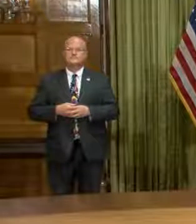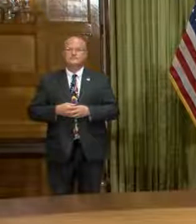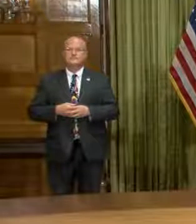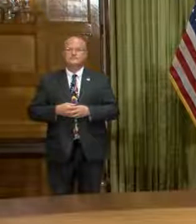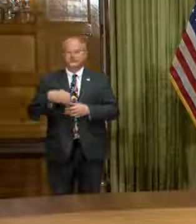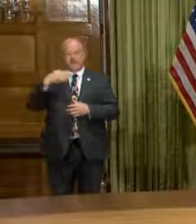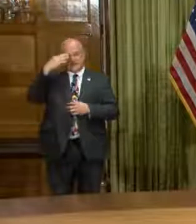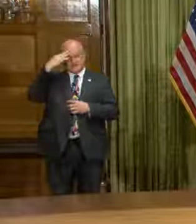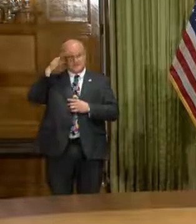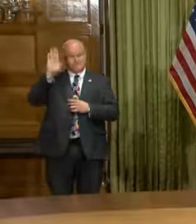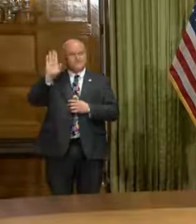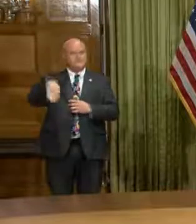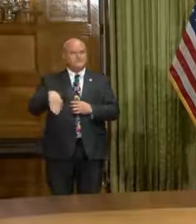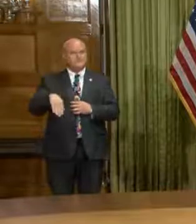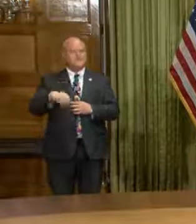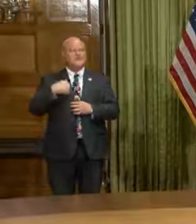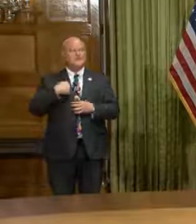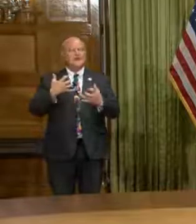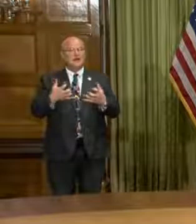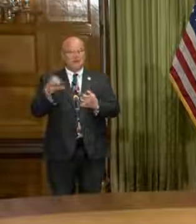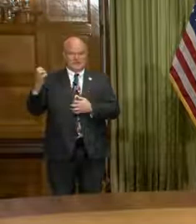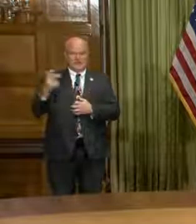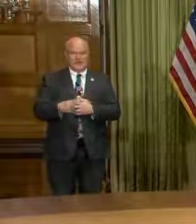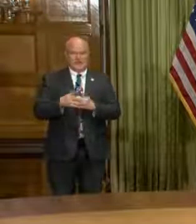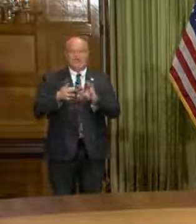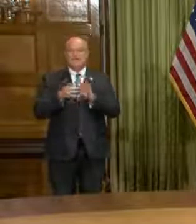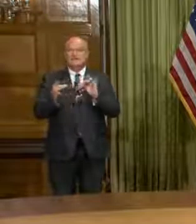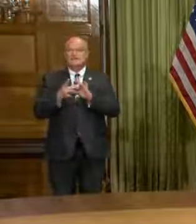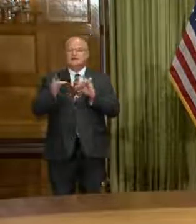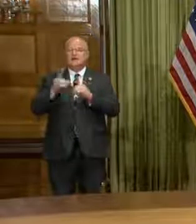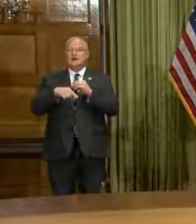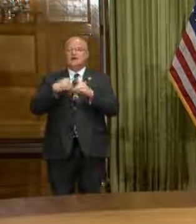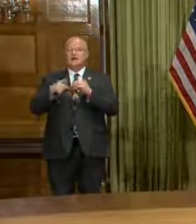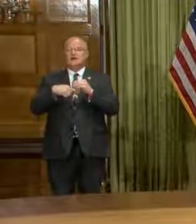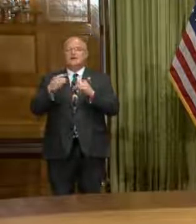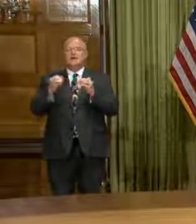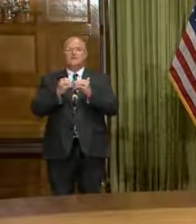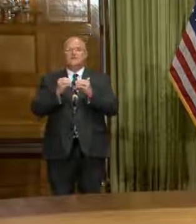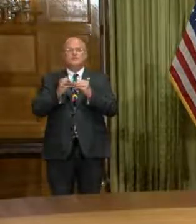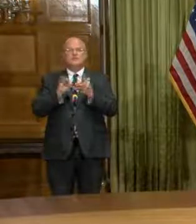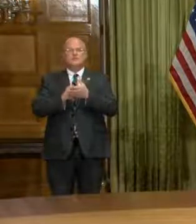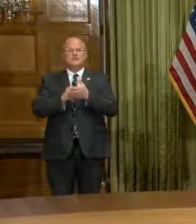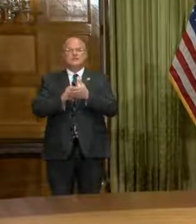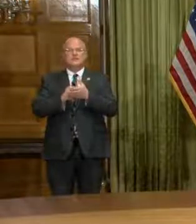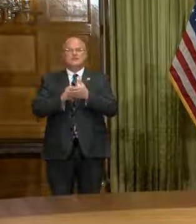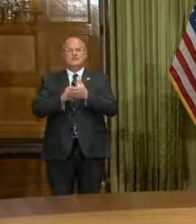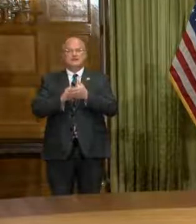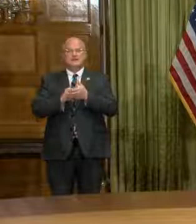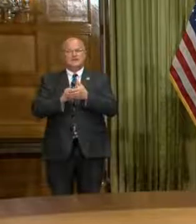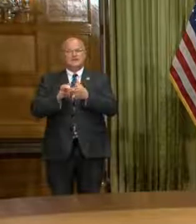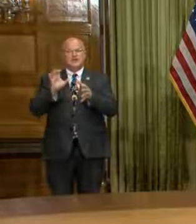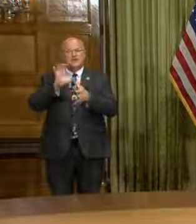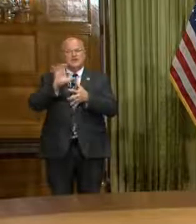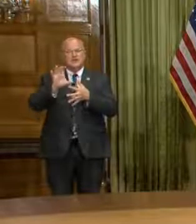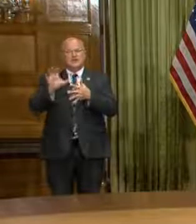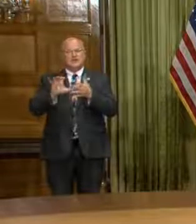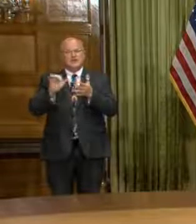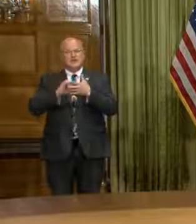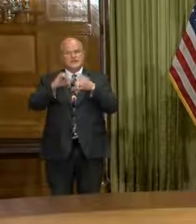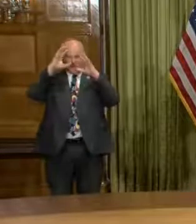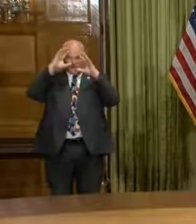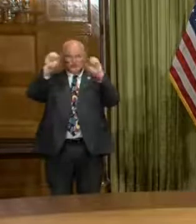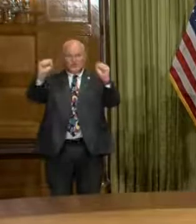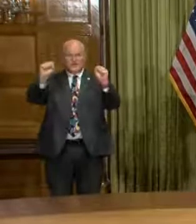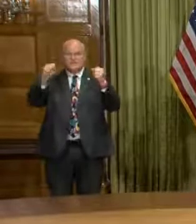As you all know, and I want to come back and talk about the gating criteria that the